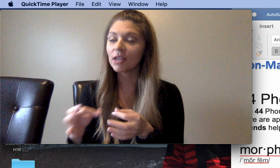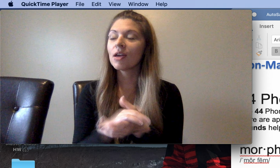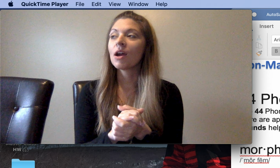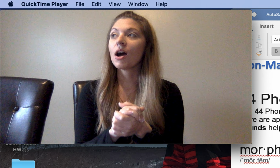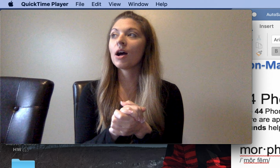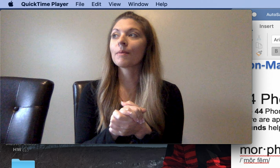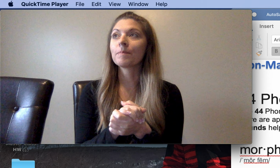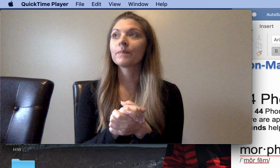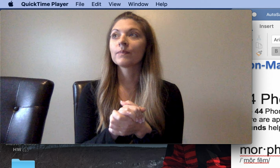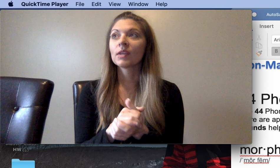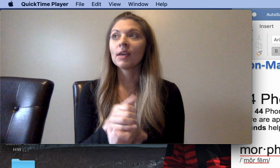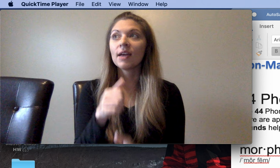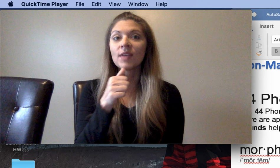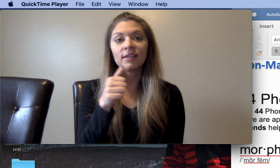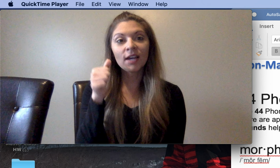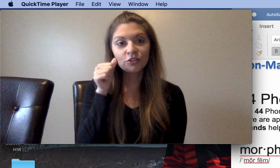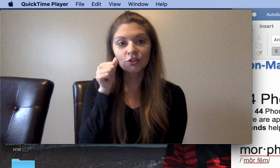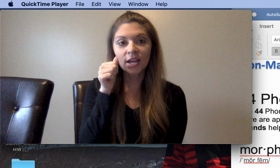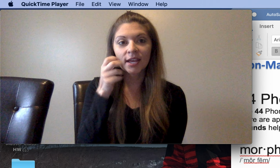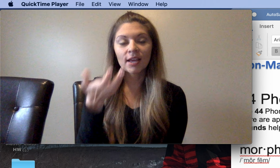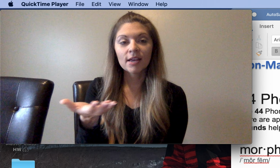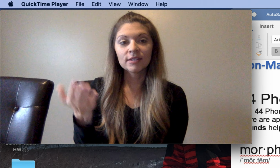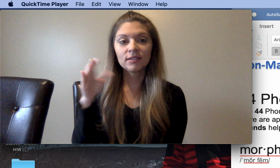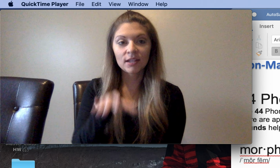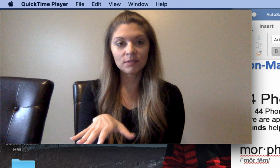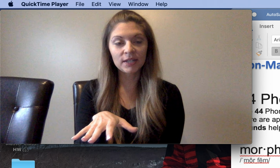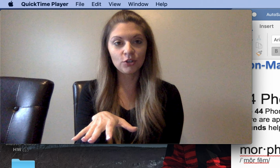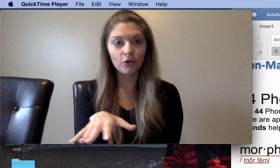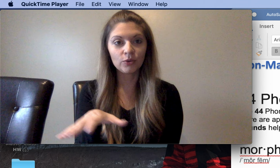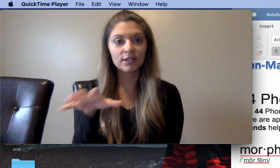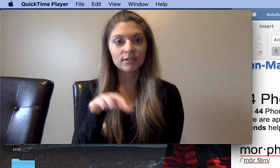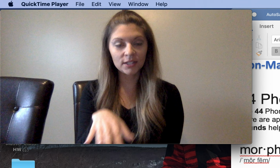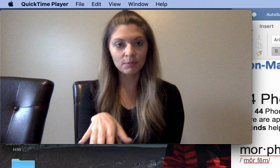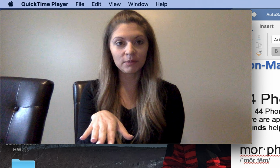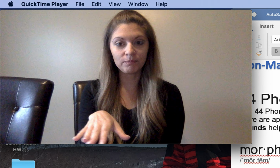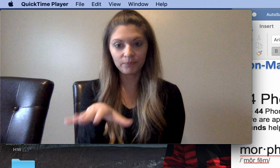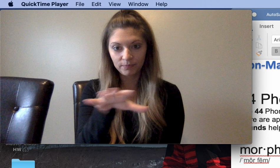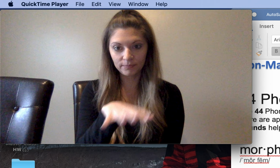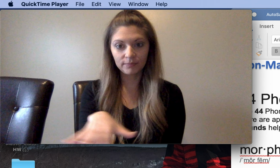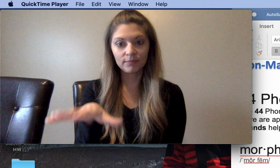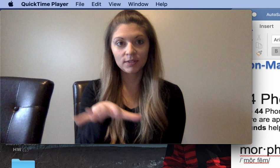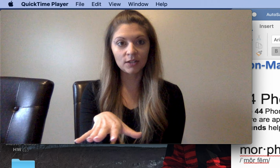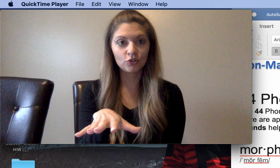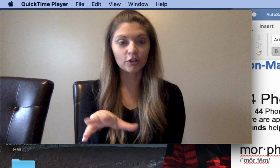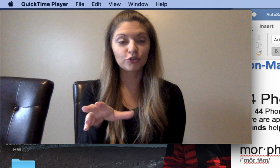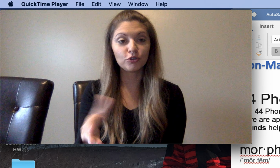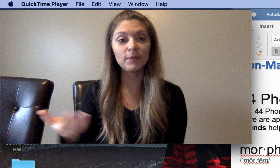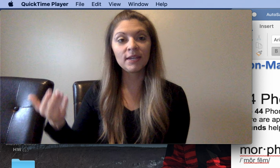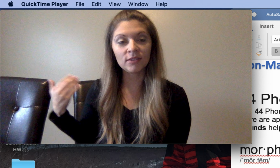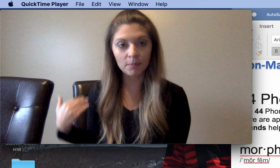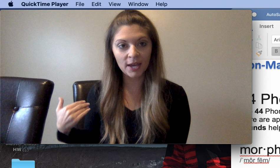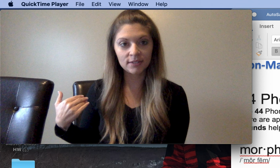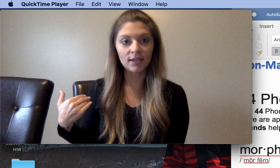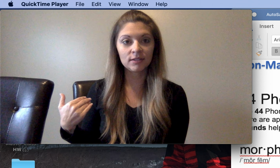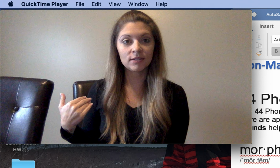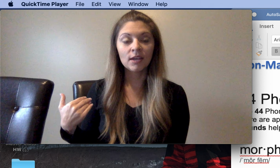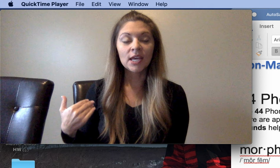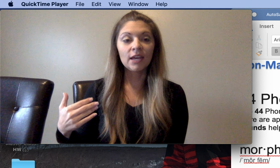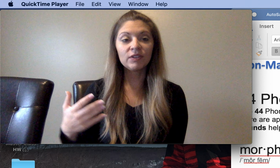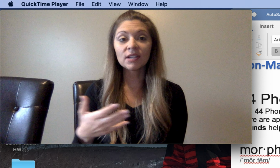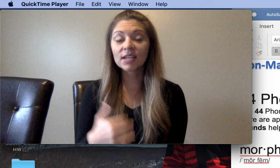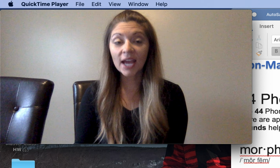comment. And that yesterday sets my tone, sets my sentence structure to be in the past